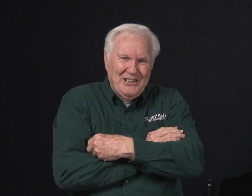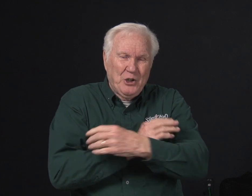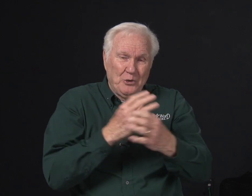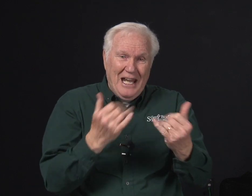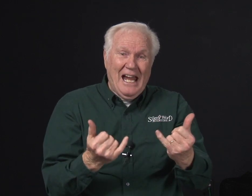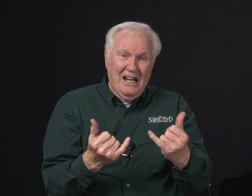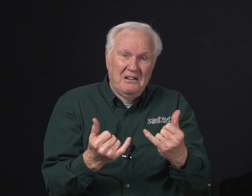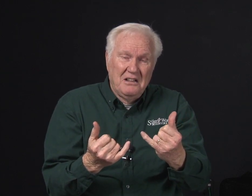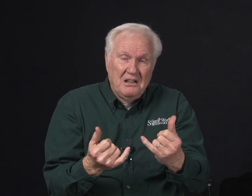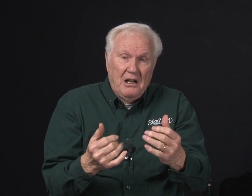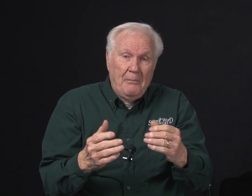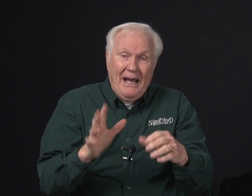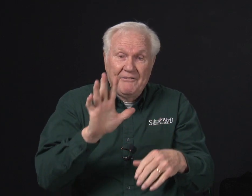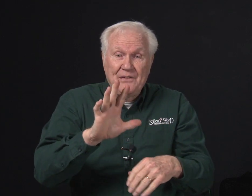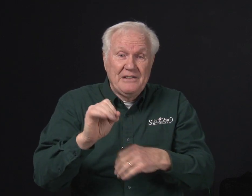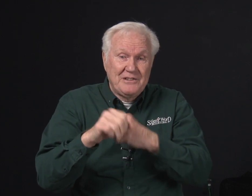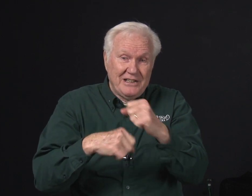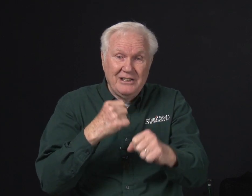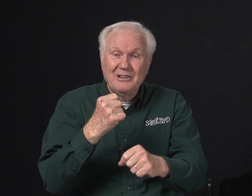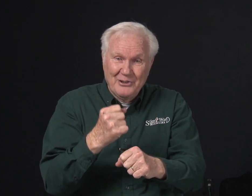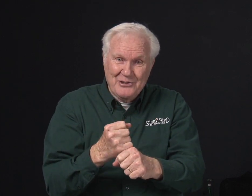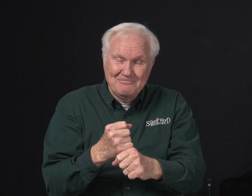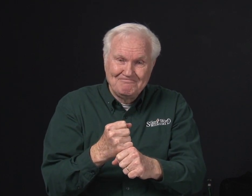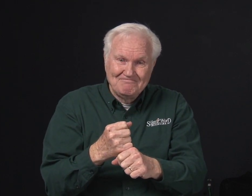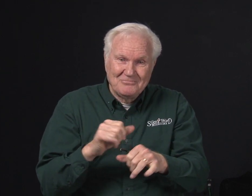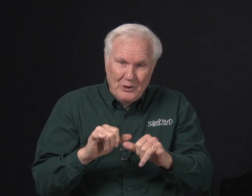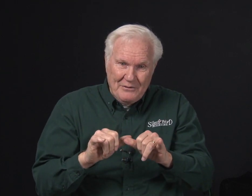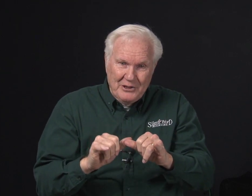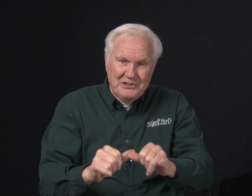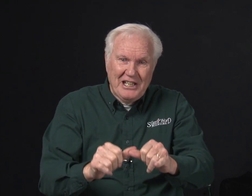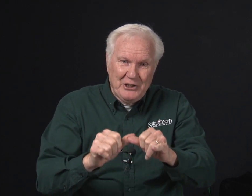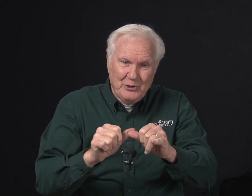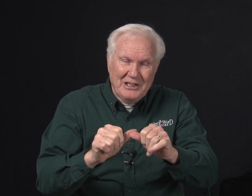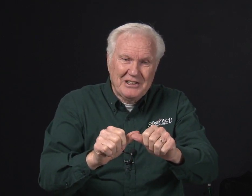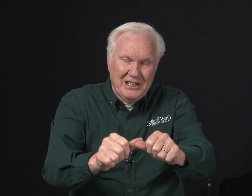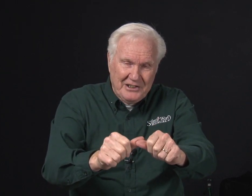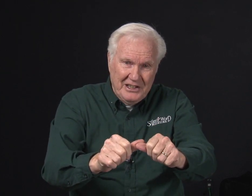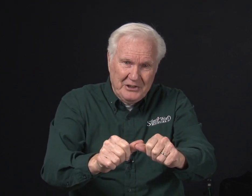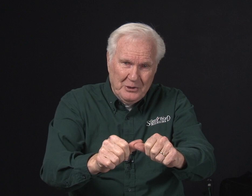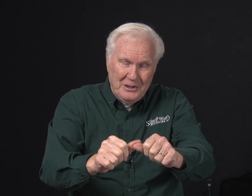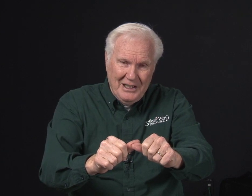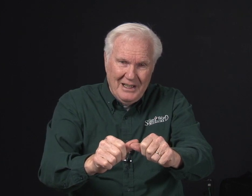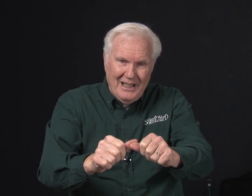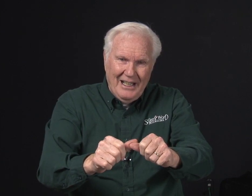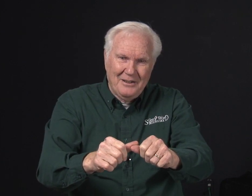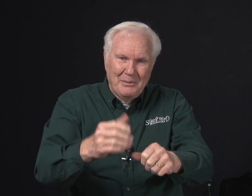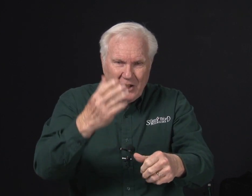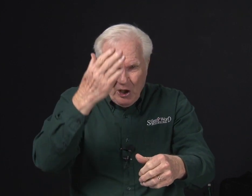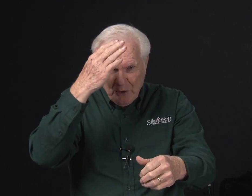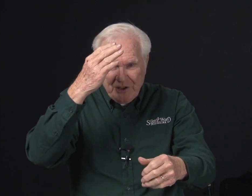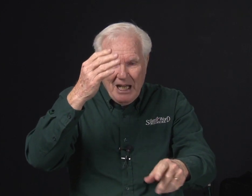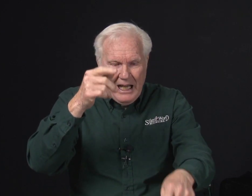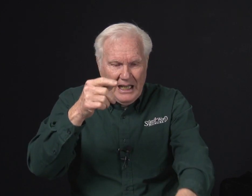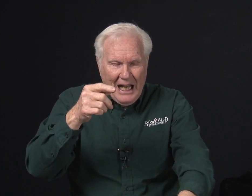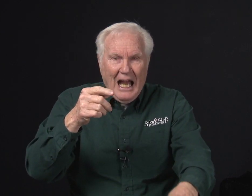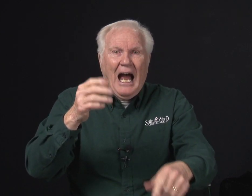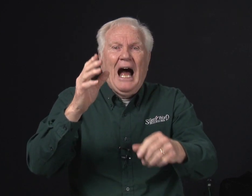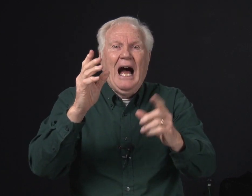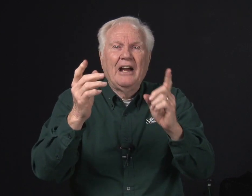So now, about 50 years, we've continued and continued because